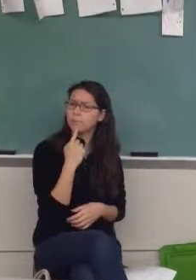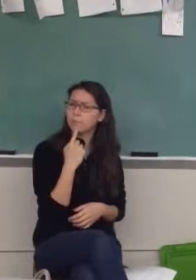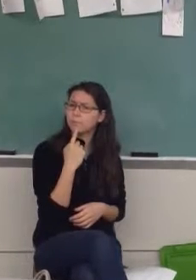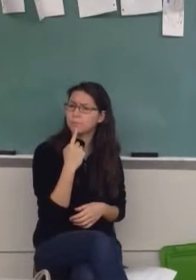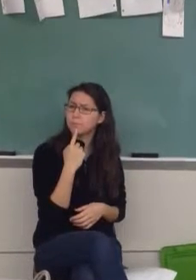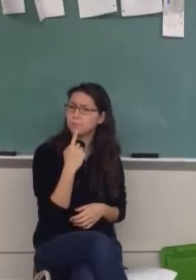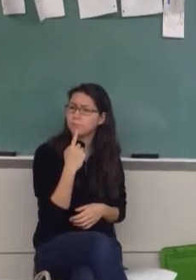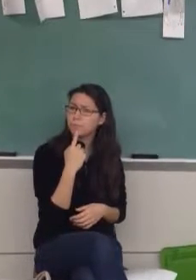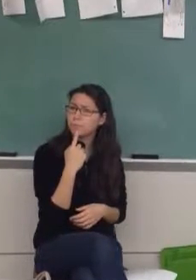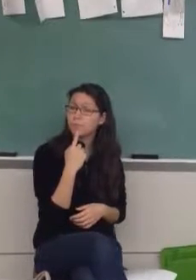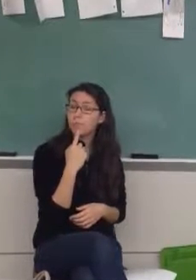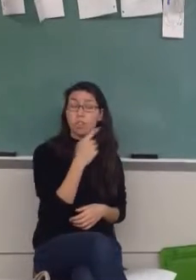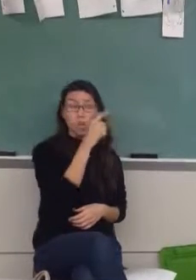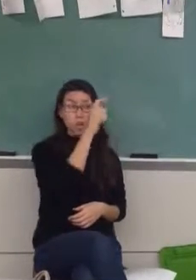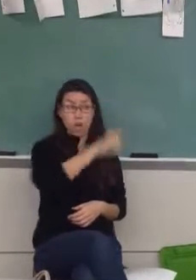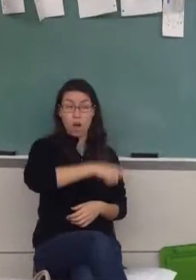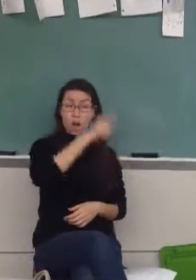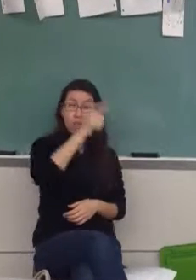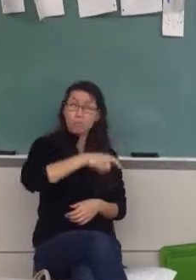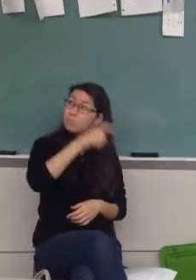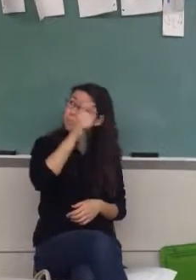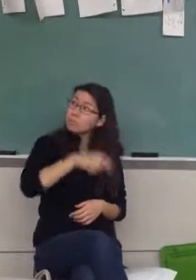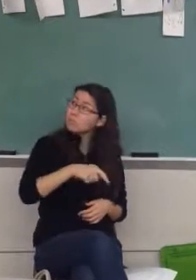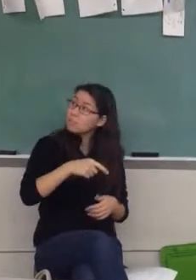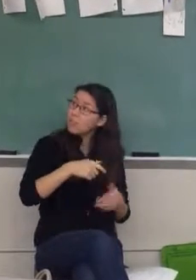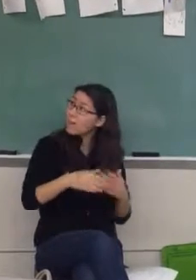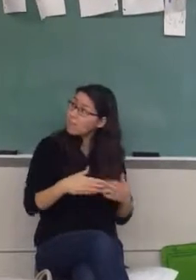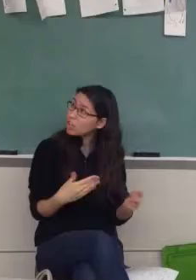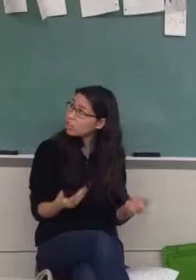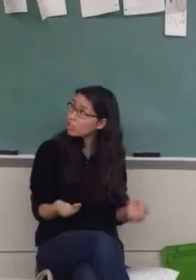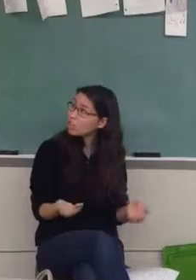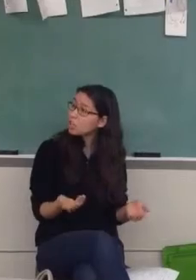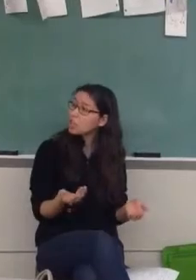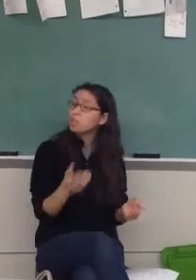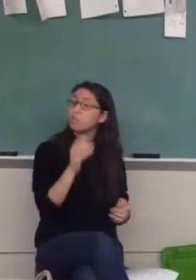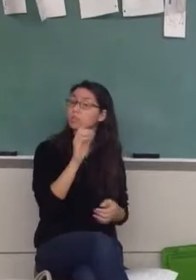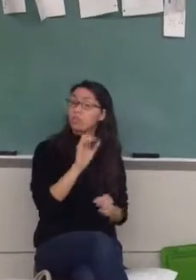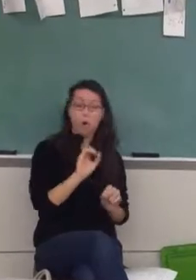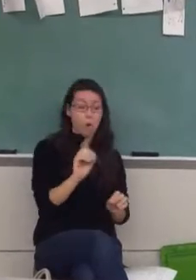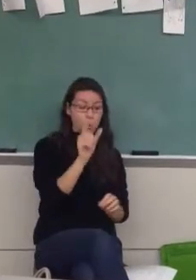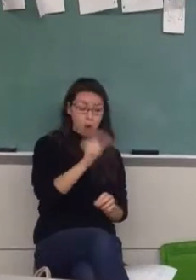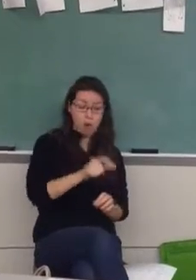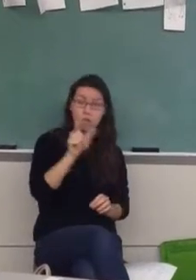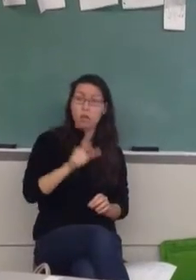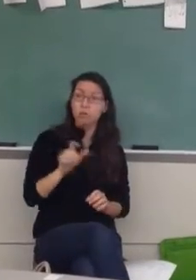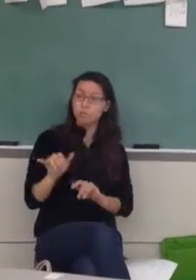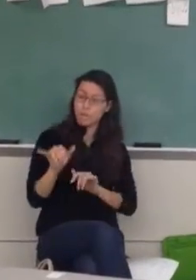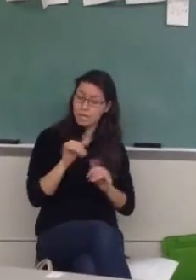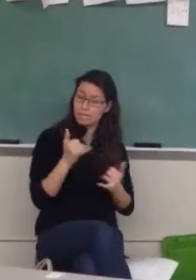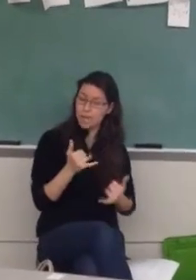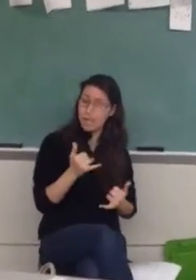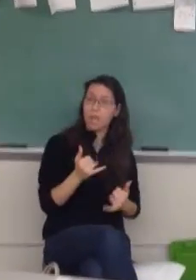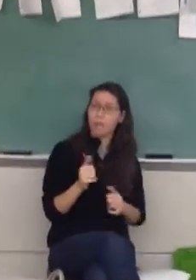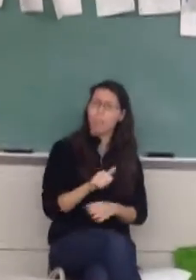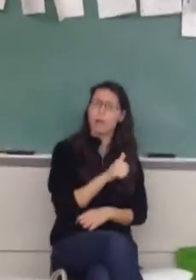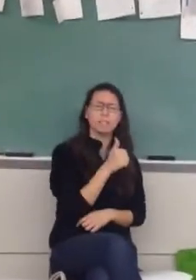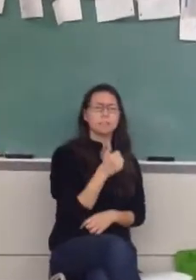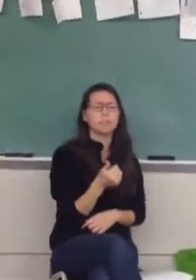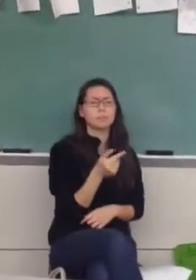The columns. Okay, no columns like we have today. What else, Alec? Not